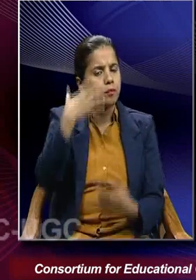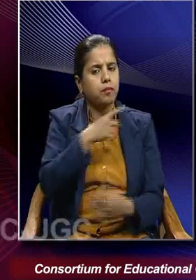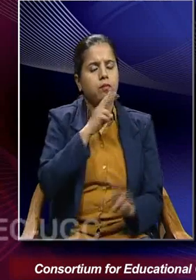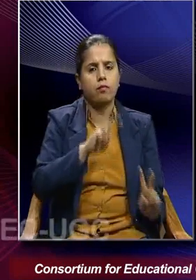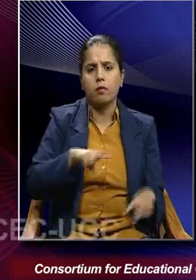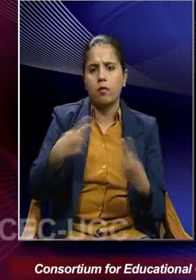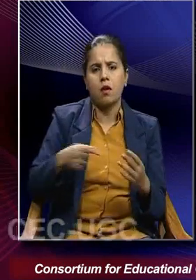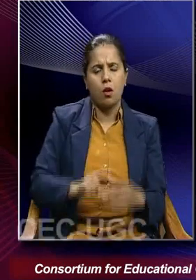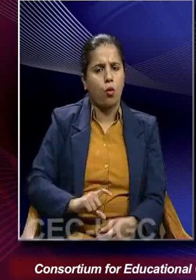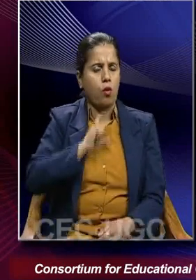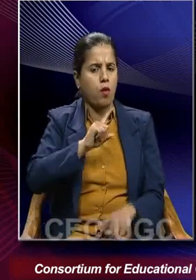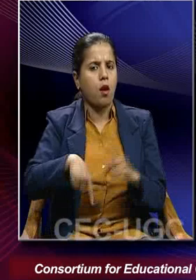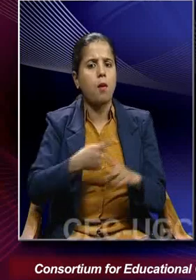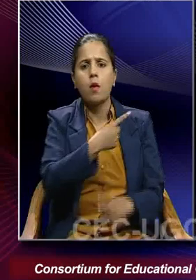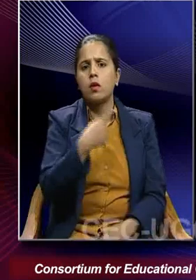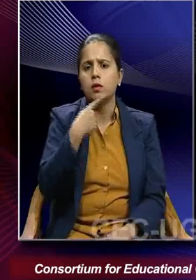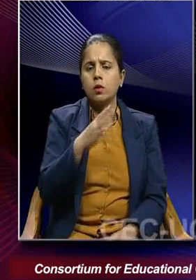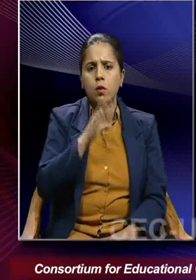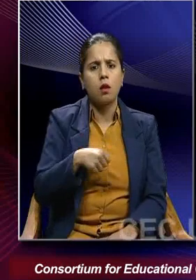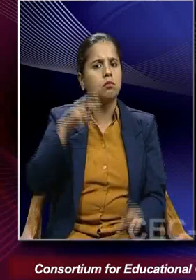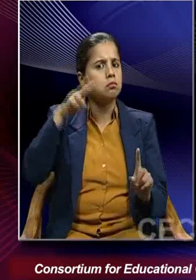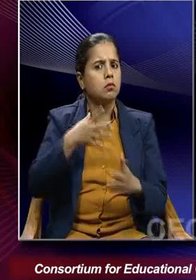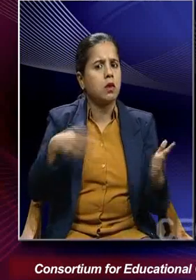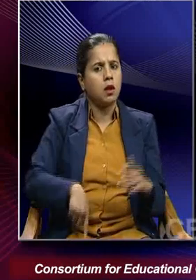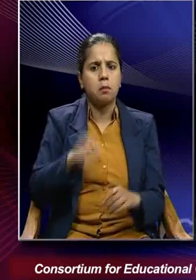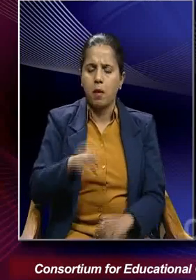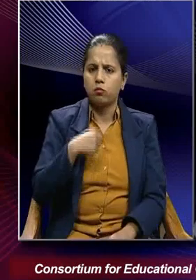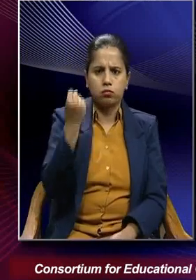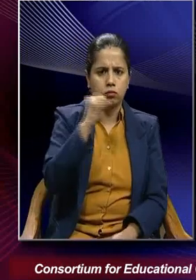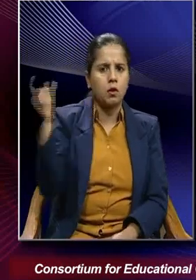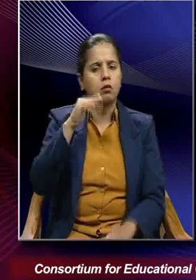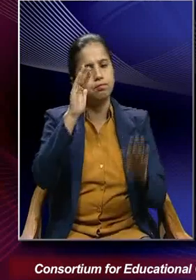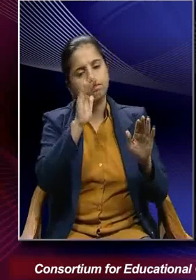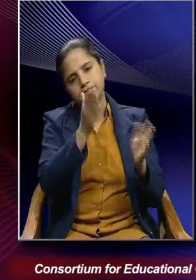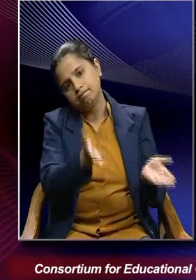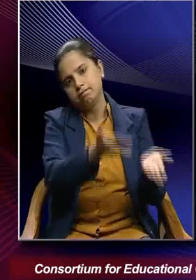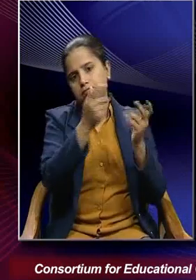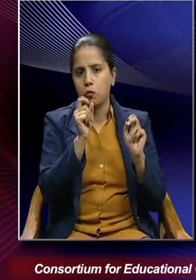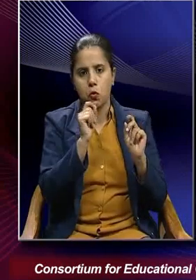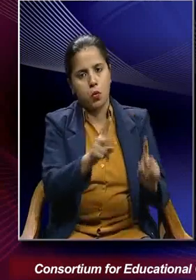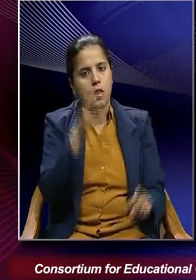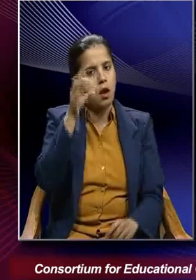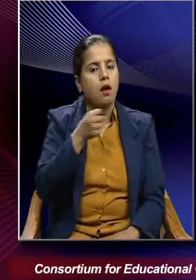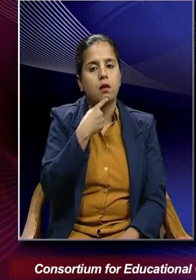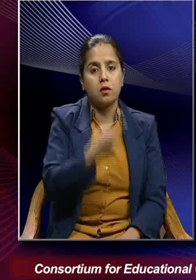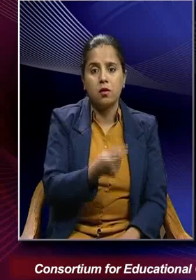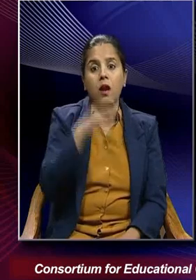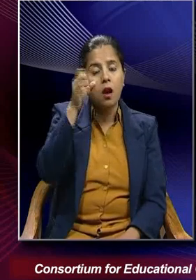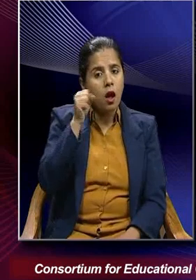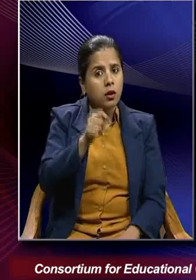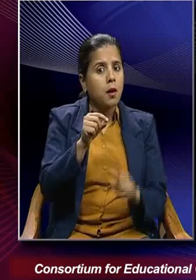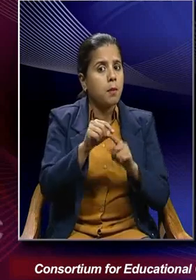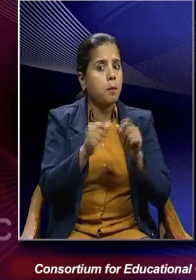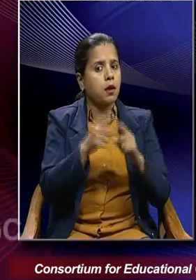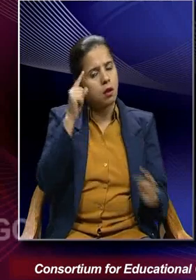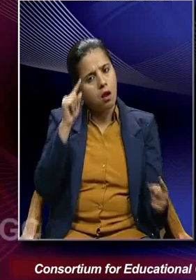with the confidence about the prospects of a revolt, Gandhi gave his blessings as well. So we find that how Gandhi and Patel, they